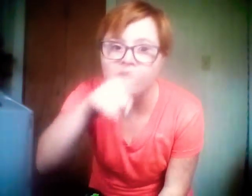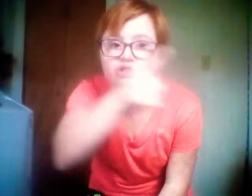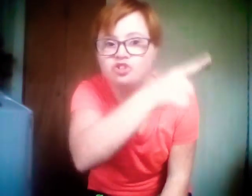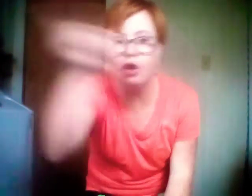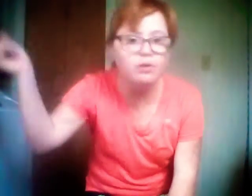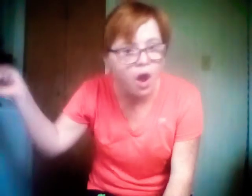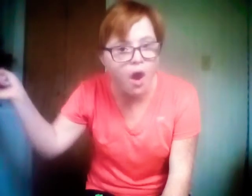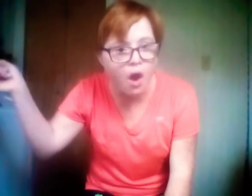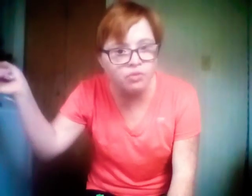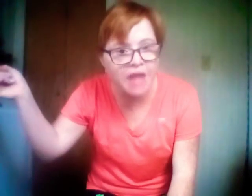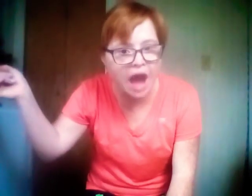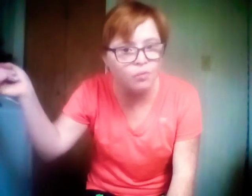just showed on that one.